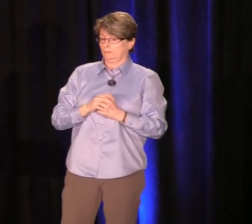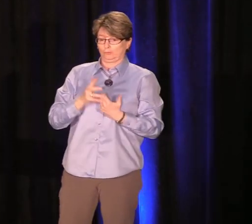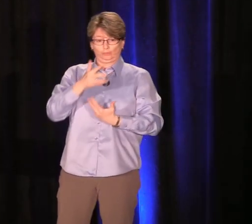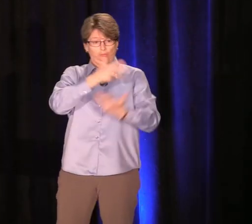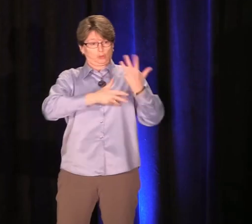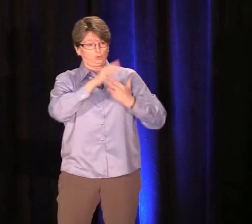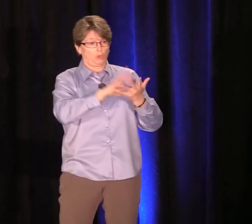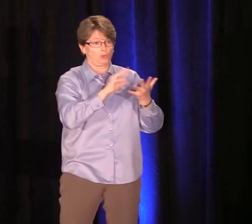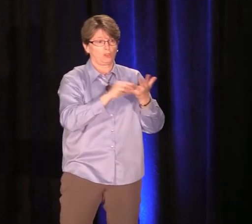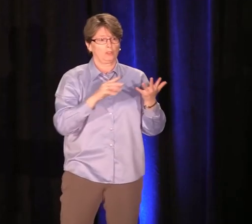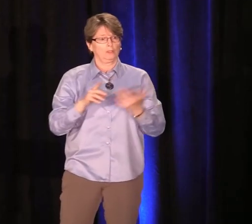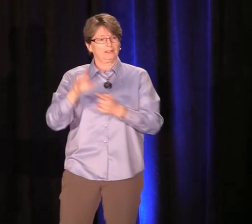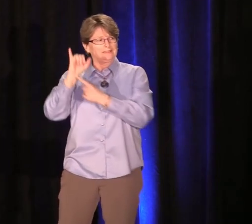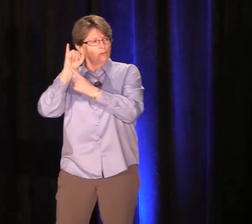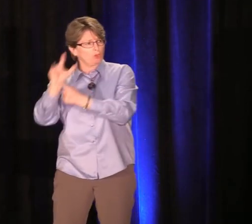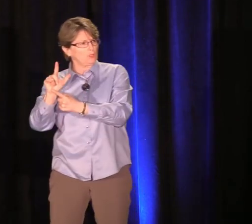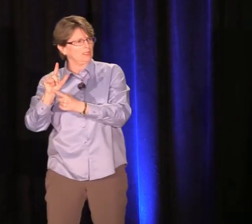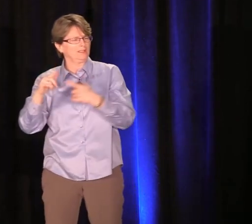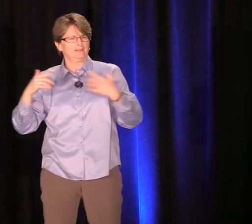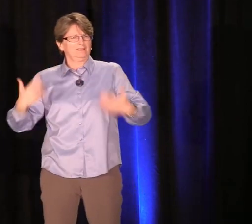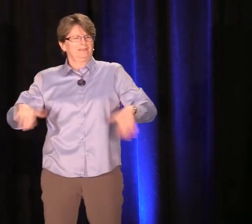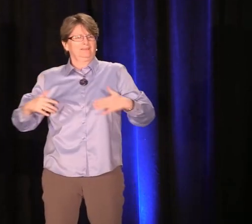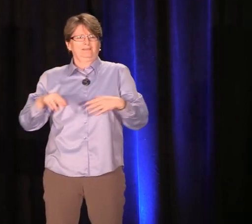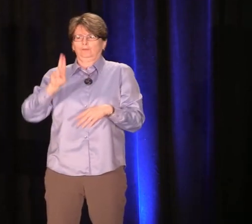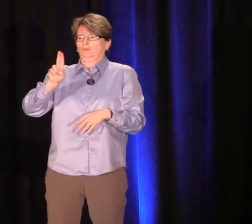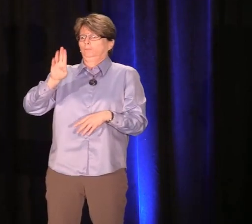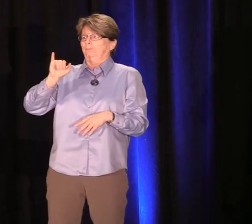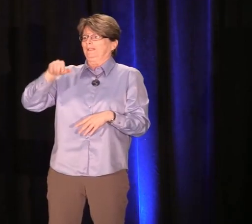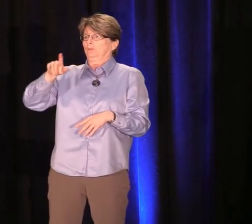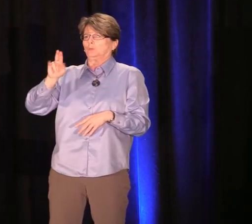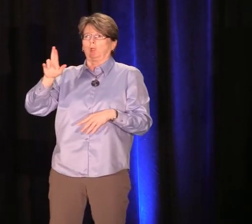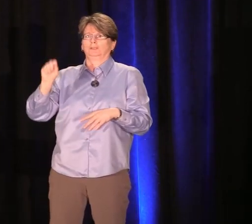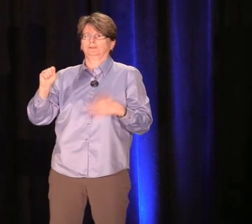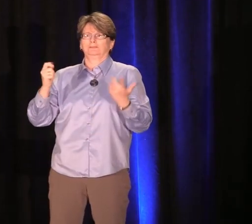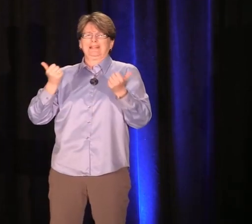Incidential learning happens a lot in mainstream environments.